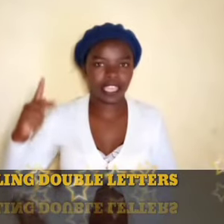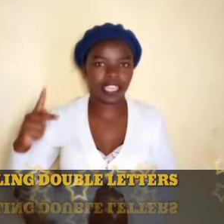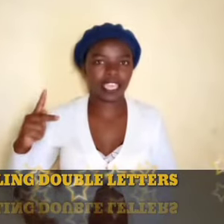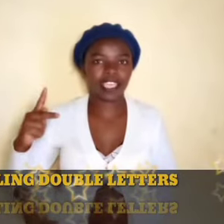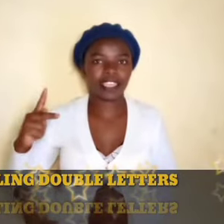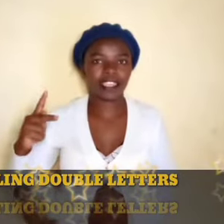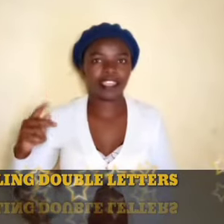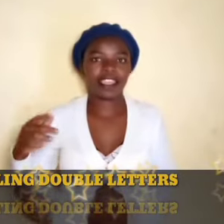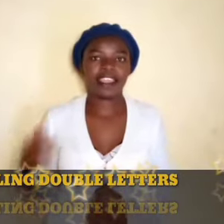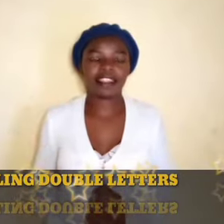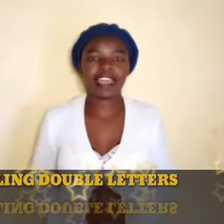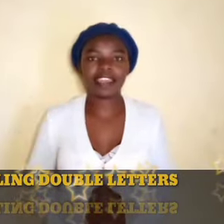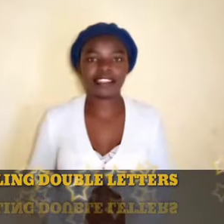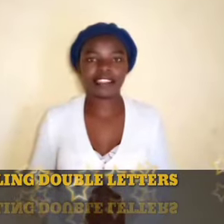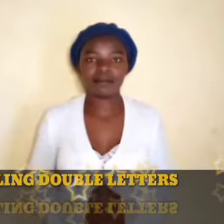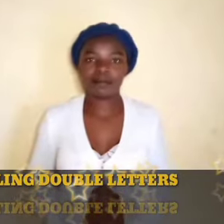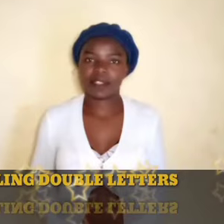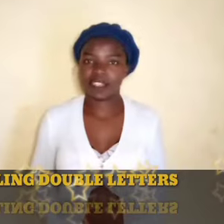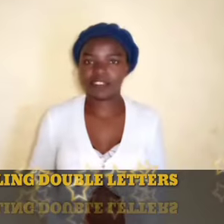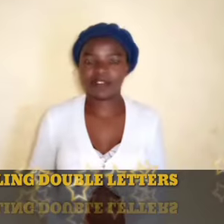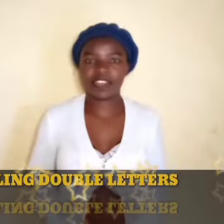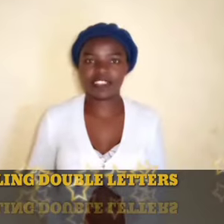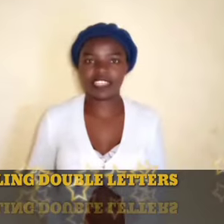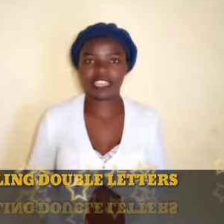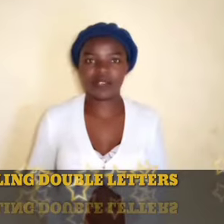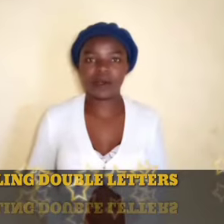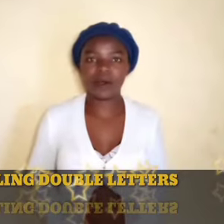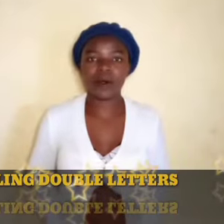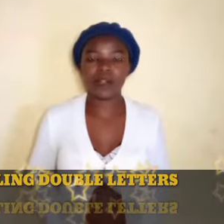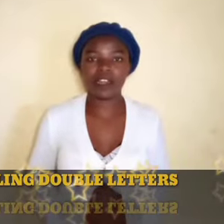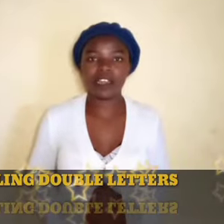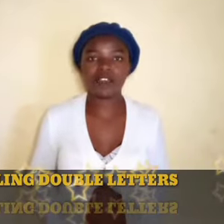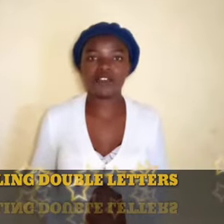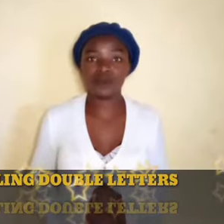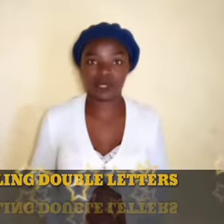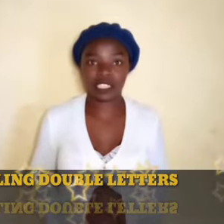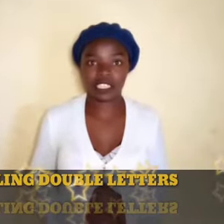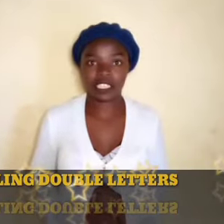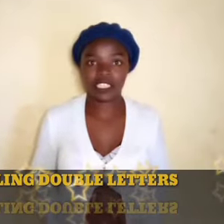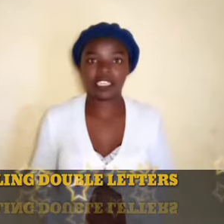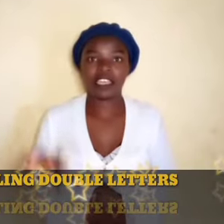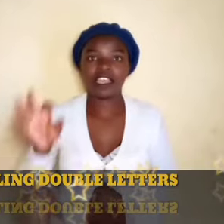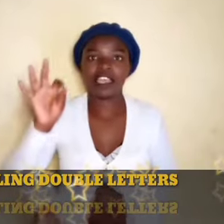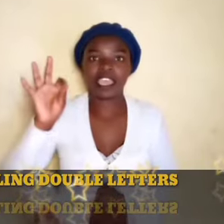B-O-O-K. That is the first sign. Or foot,